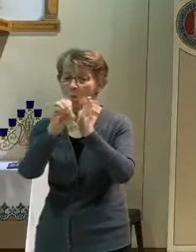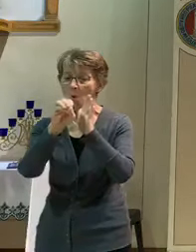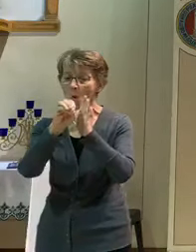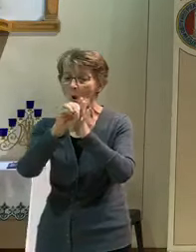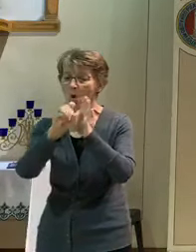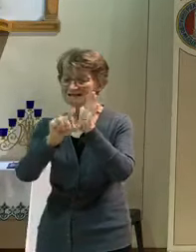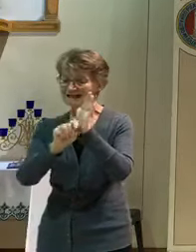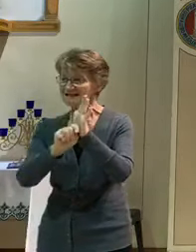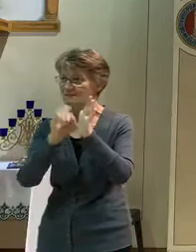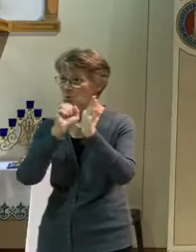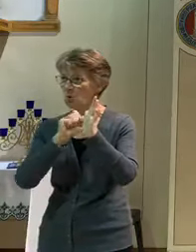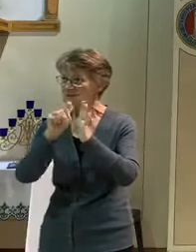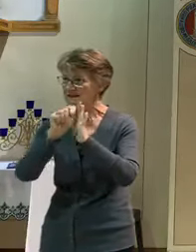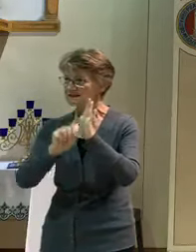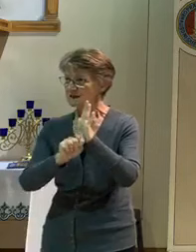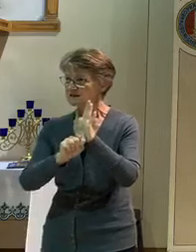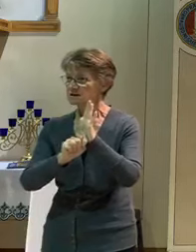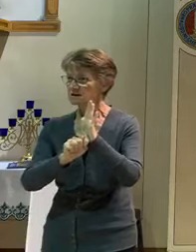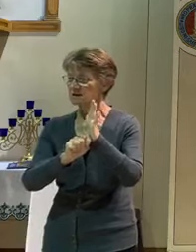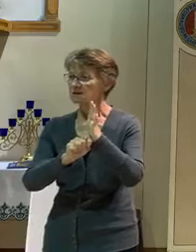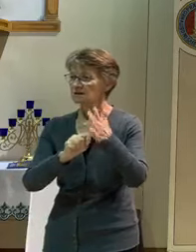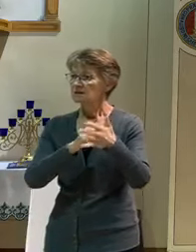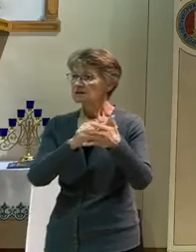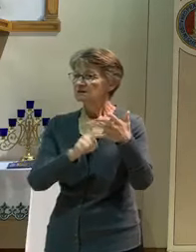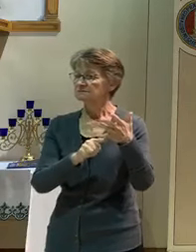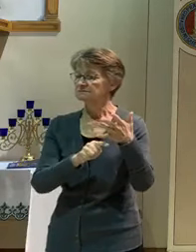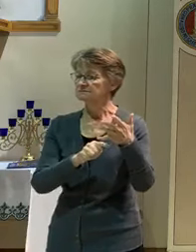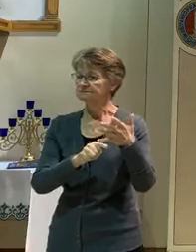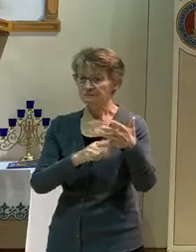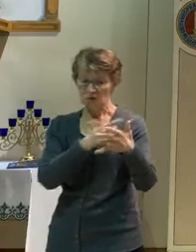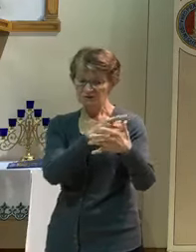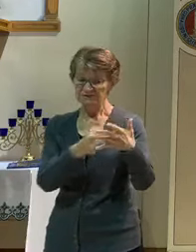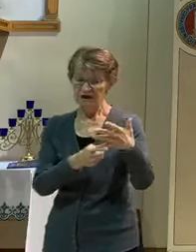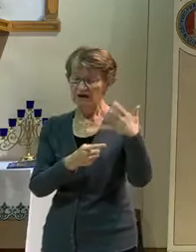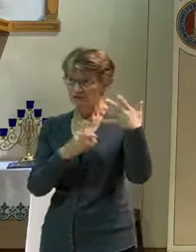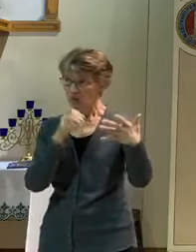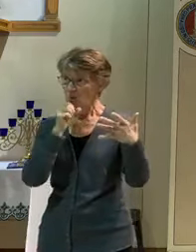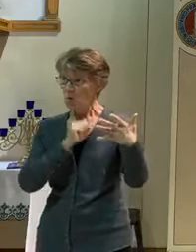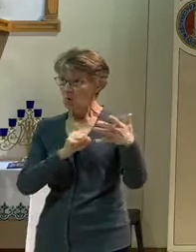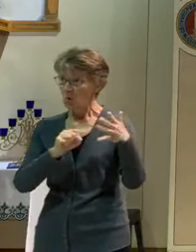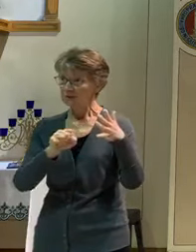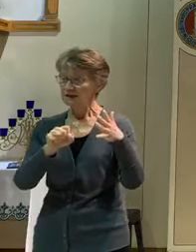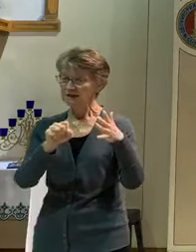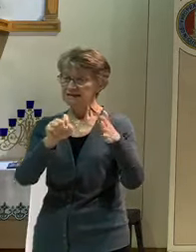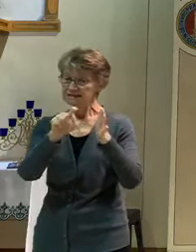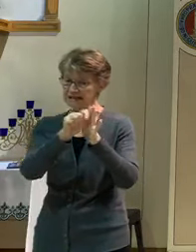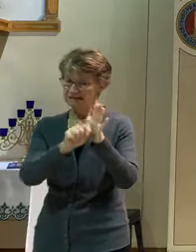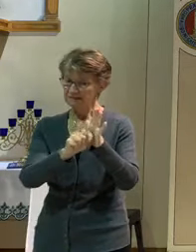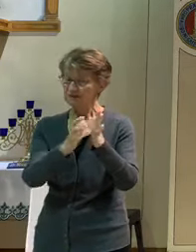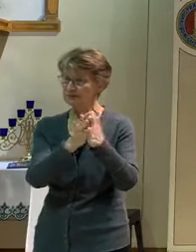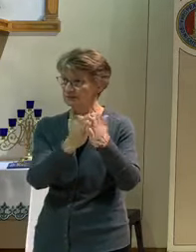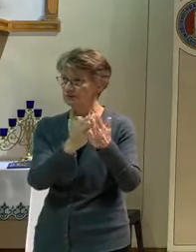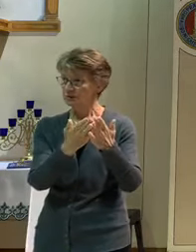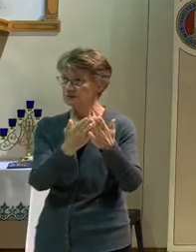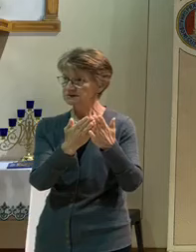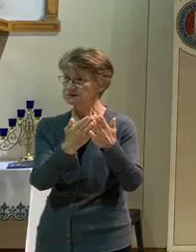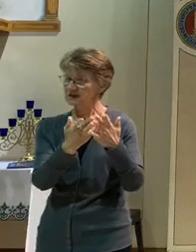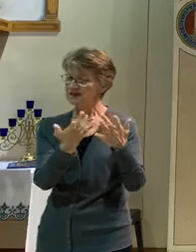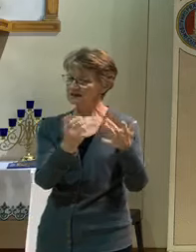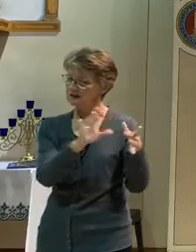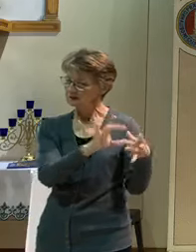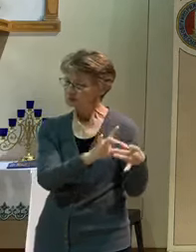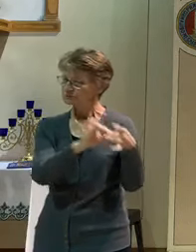know our Bible. We do. And those 5 books correspond with these 5 homilies that the Lord